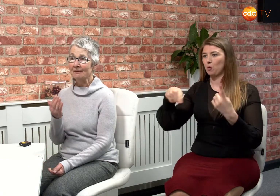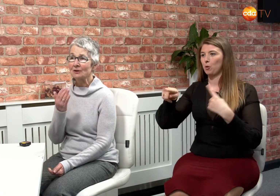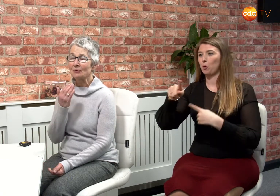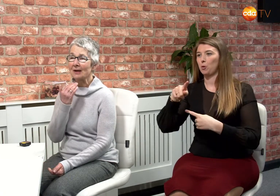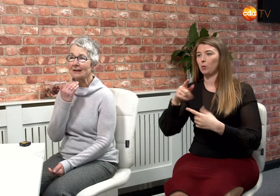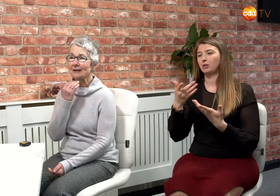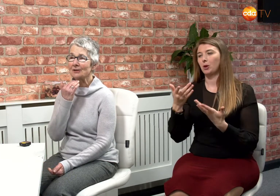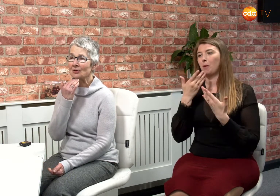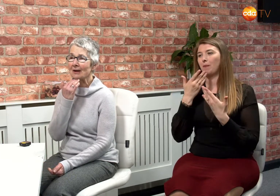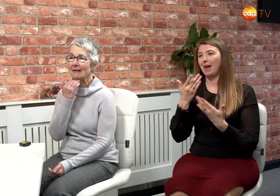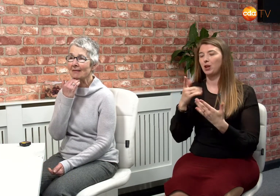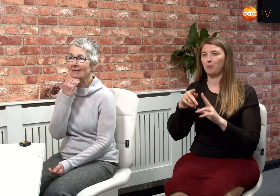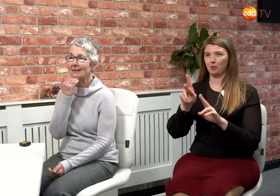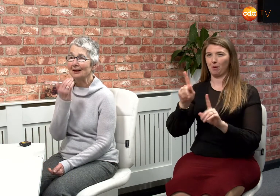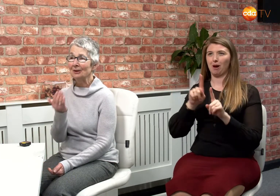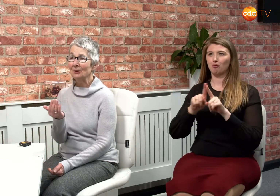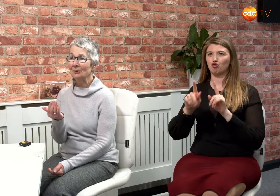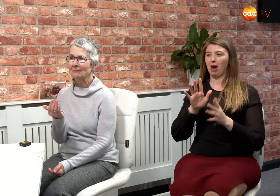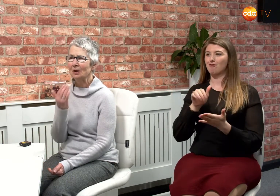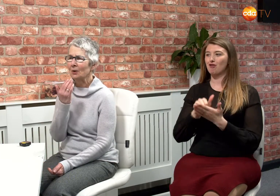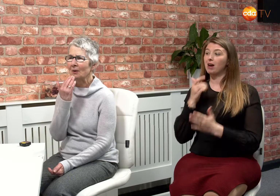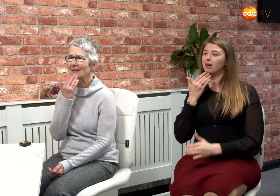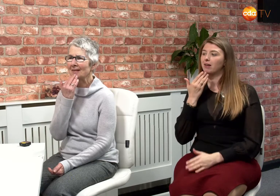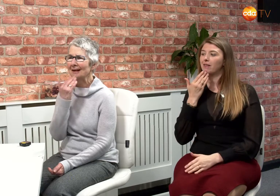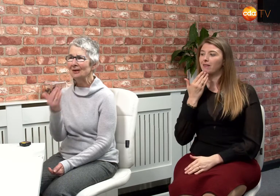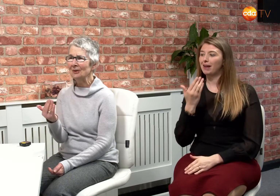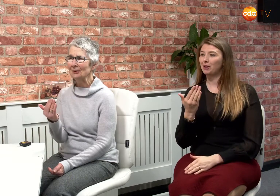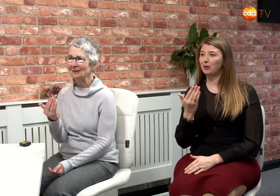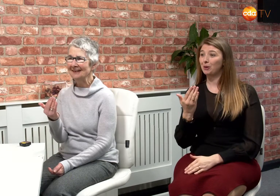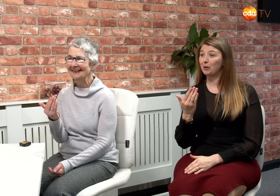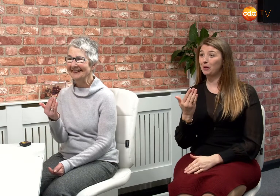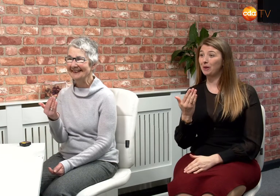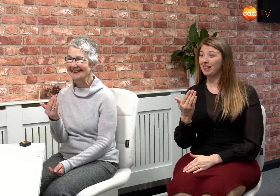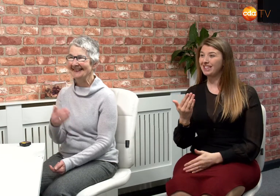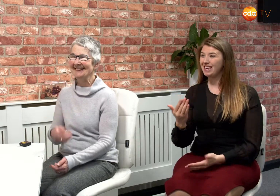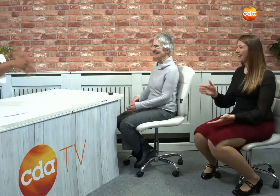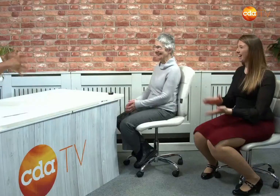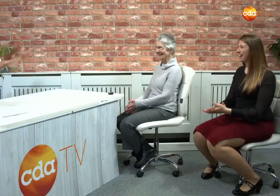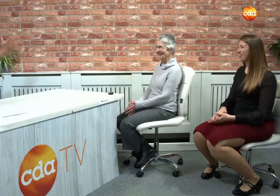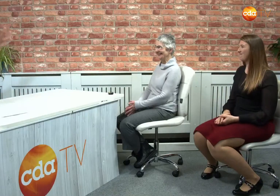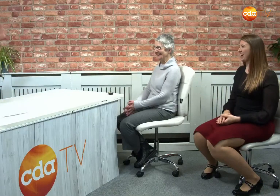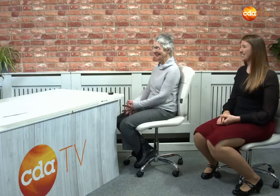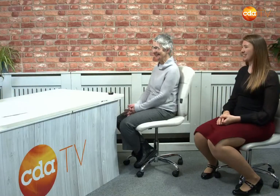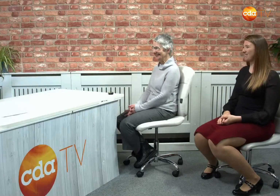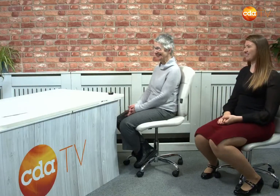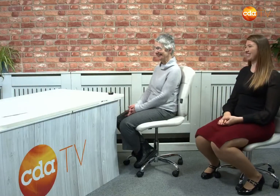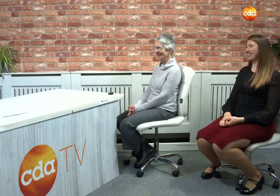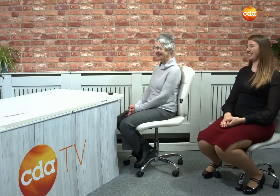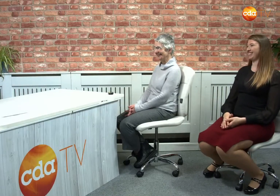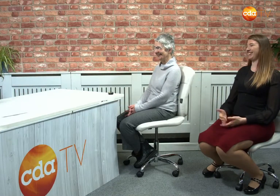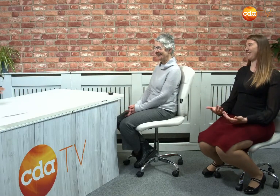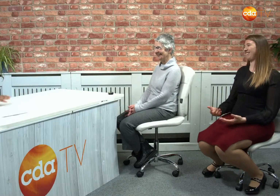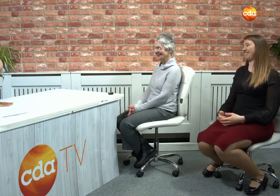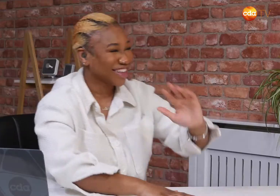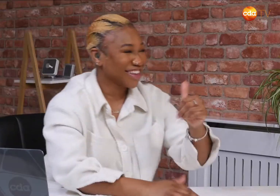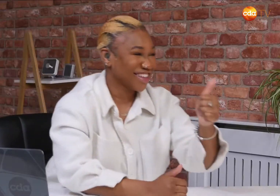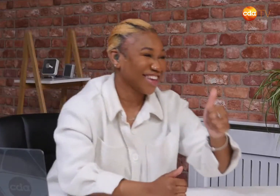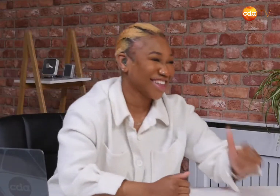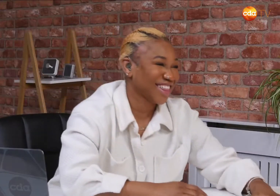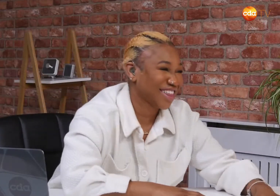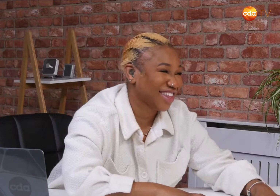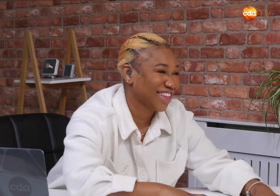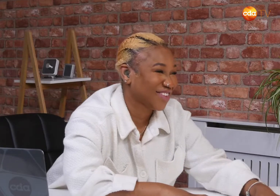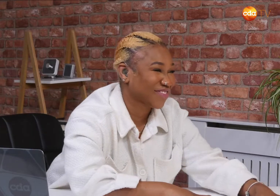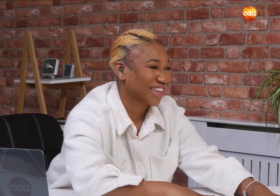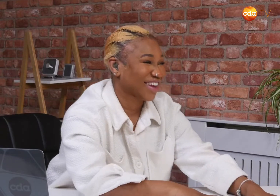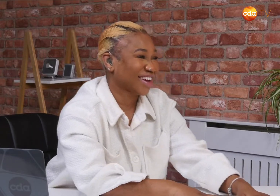I'm going to get this right, let's try. Thank you. No, thank you. Yeah, amazing. Well done. Oh, thank